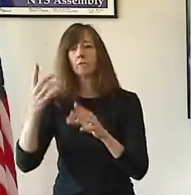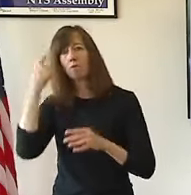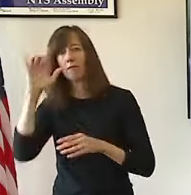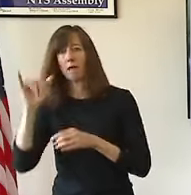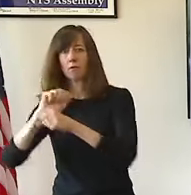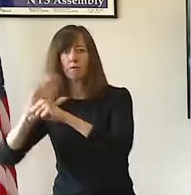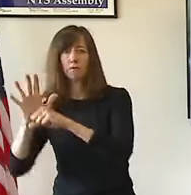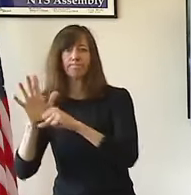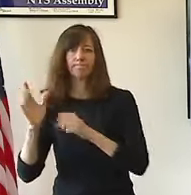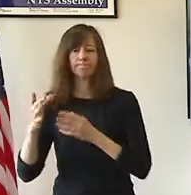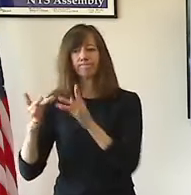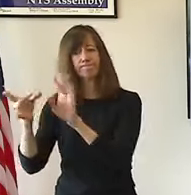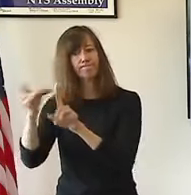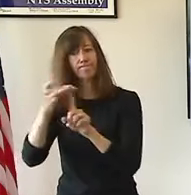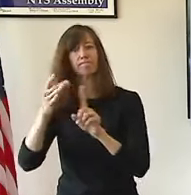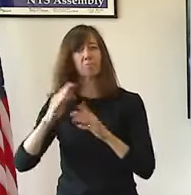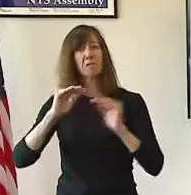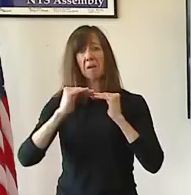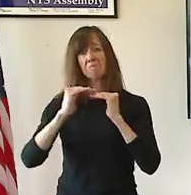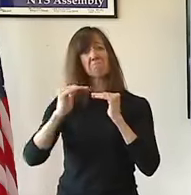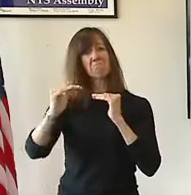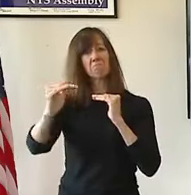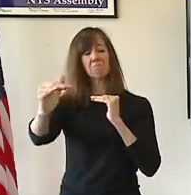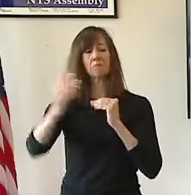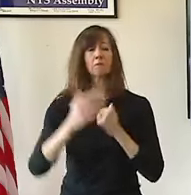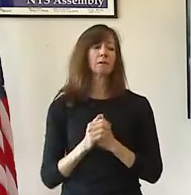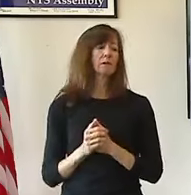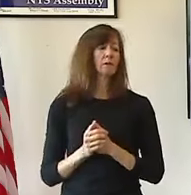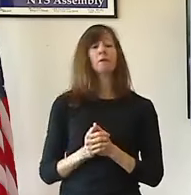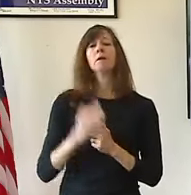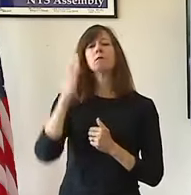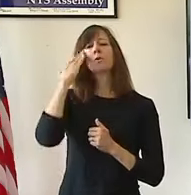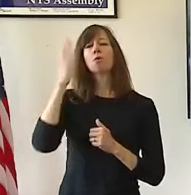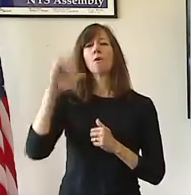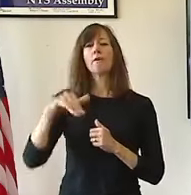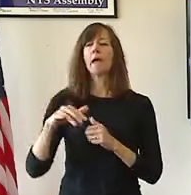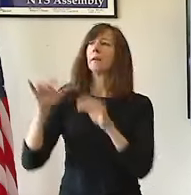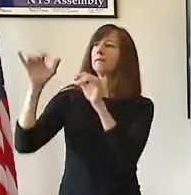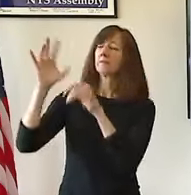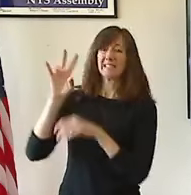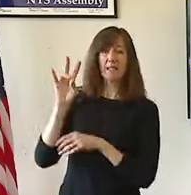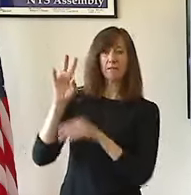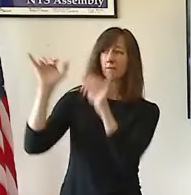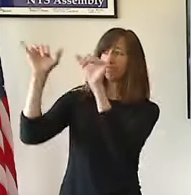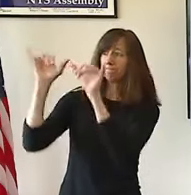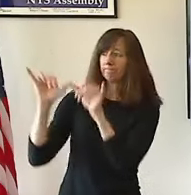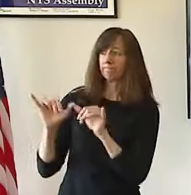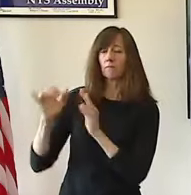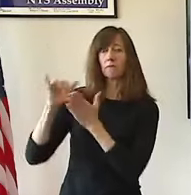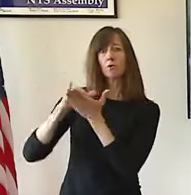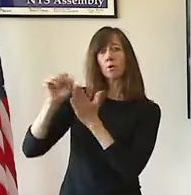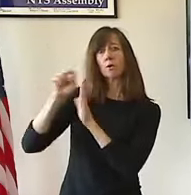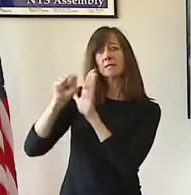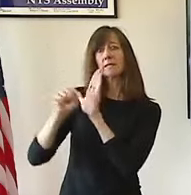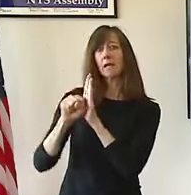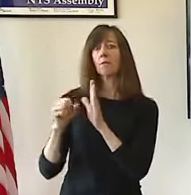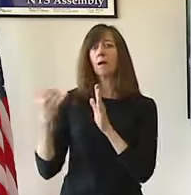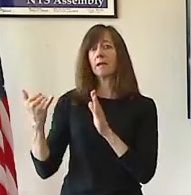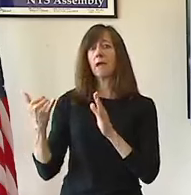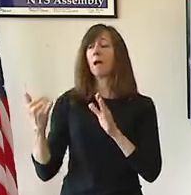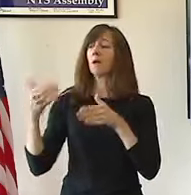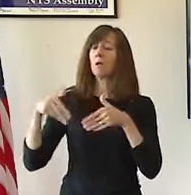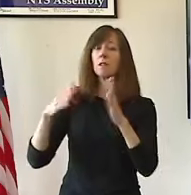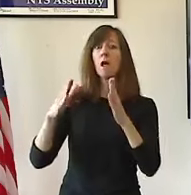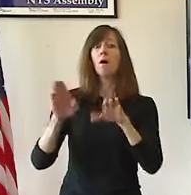you likely know that we fall within what is currently determined as Phase 1. This is the low-risk opening of certain